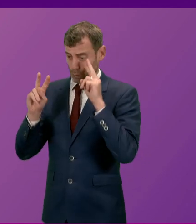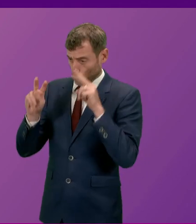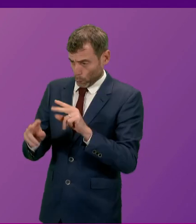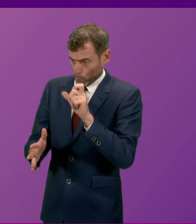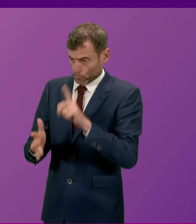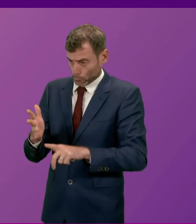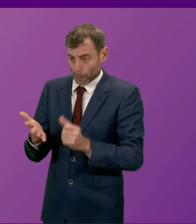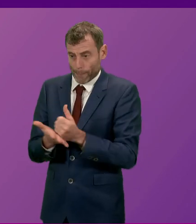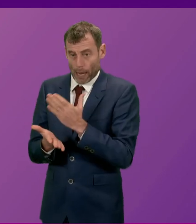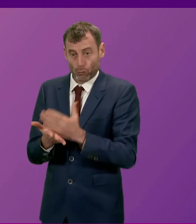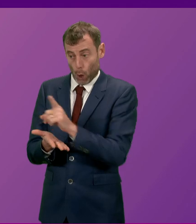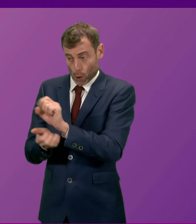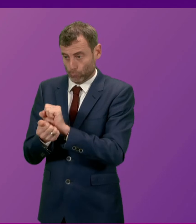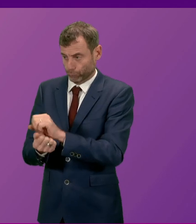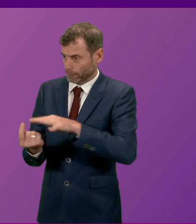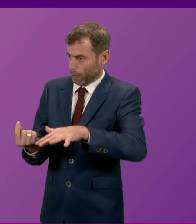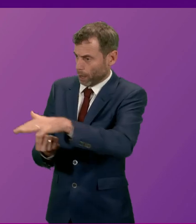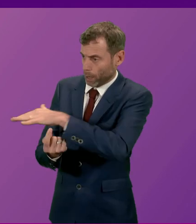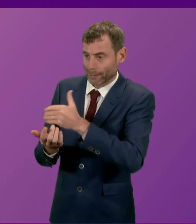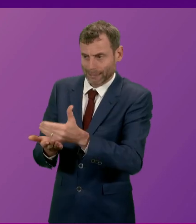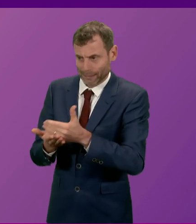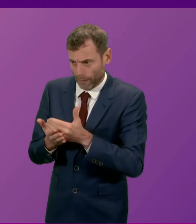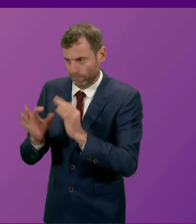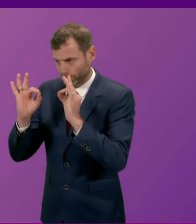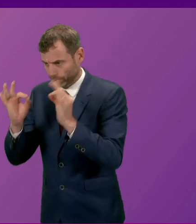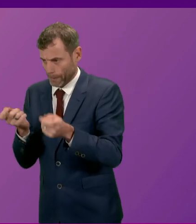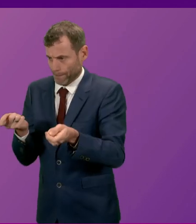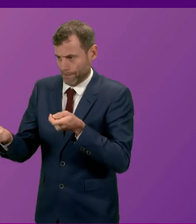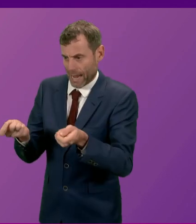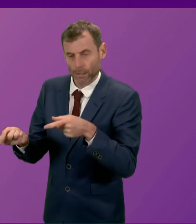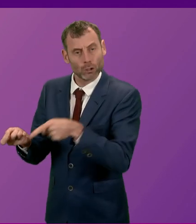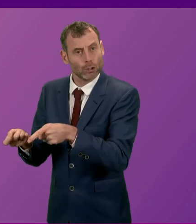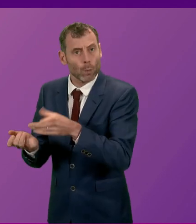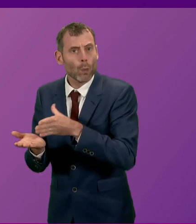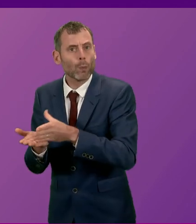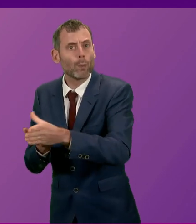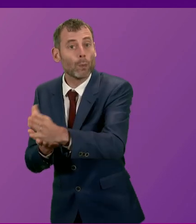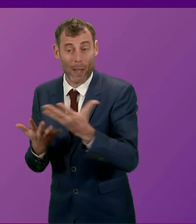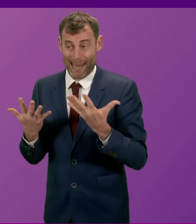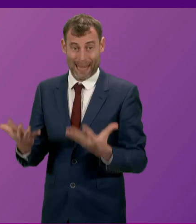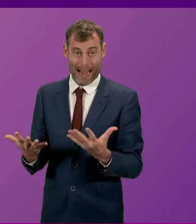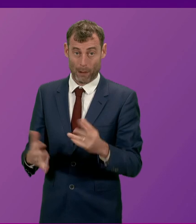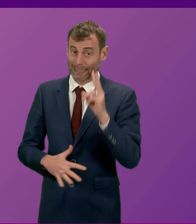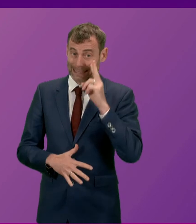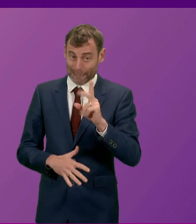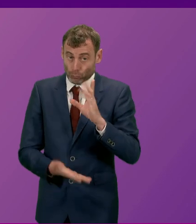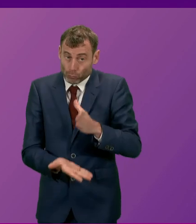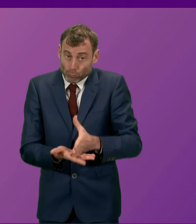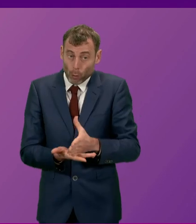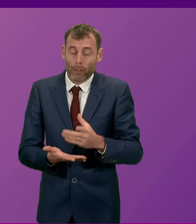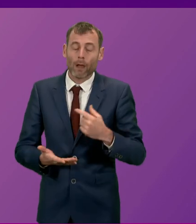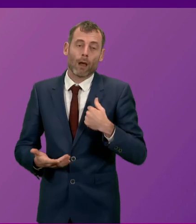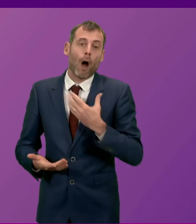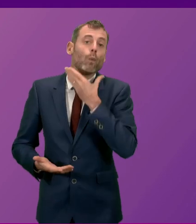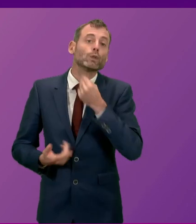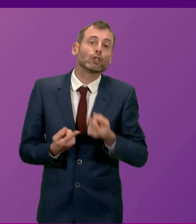the sustainability of our prison system. The prison system and the reality that we're facing today, it's not a reality that we're alone